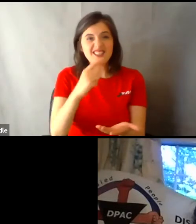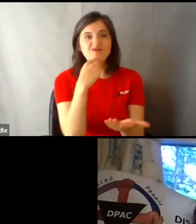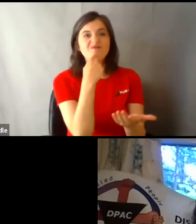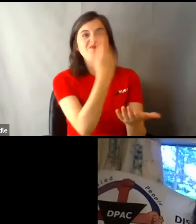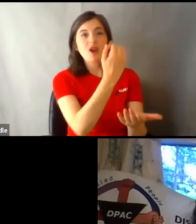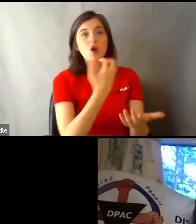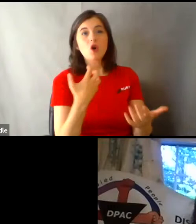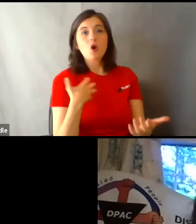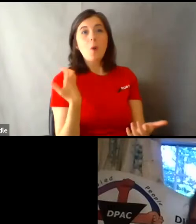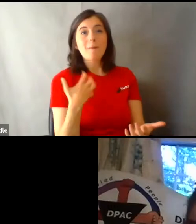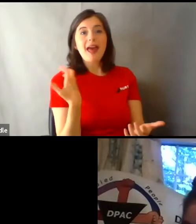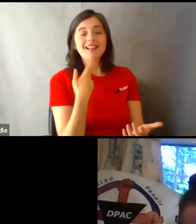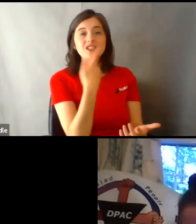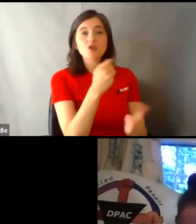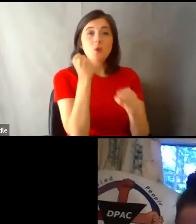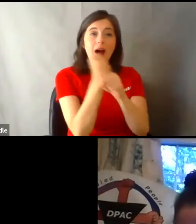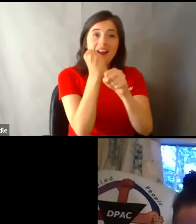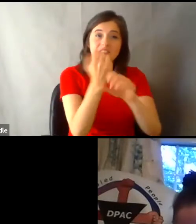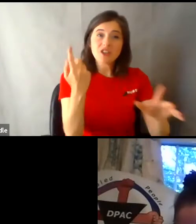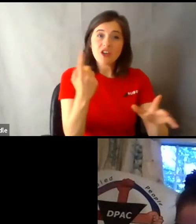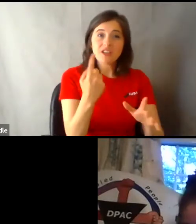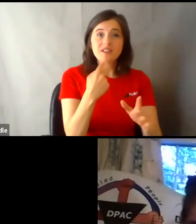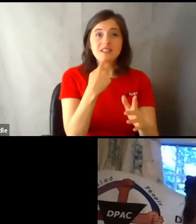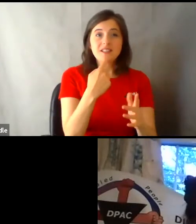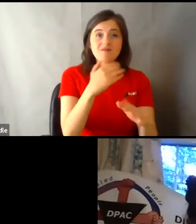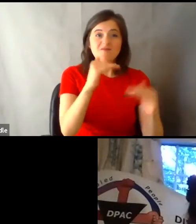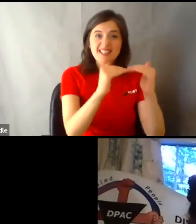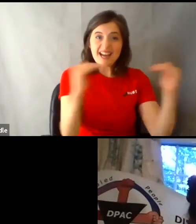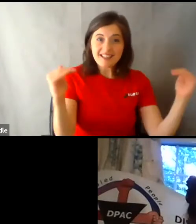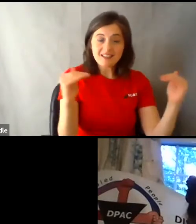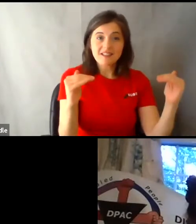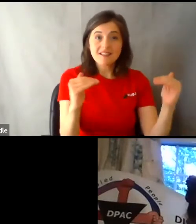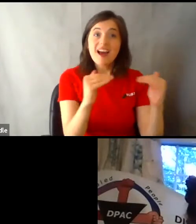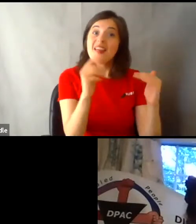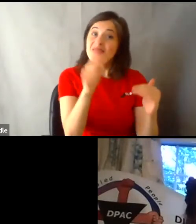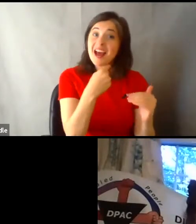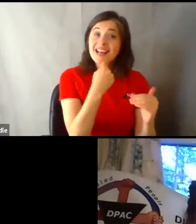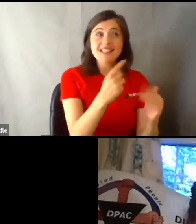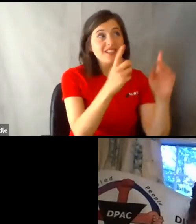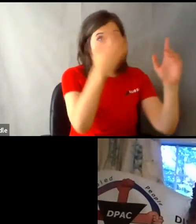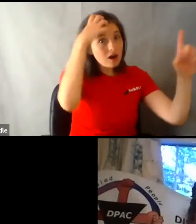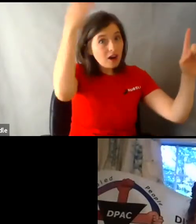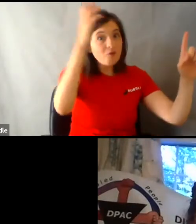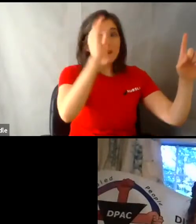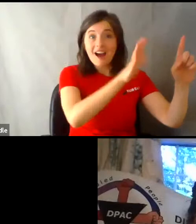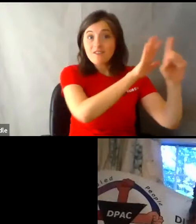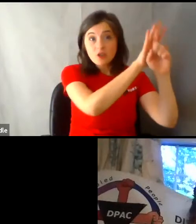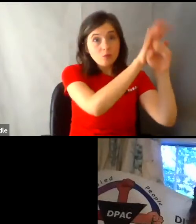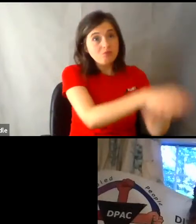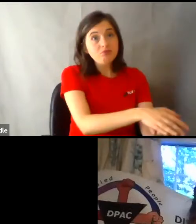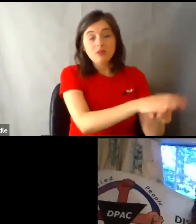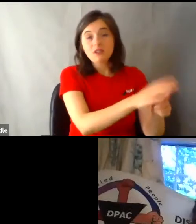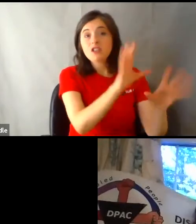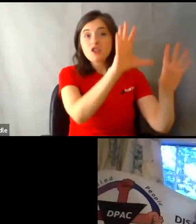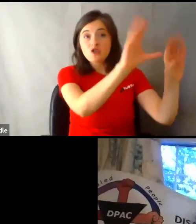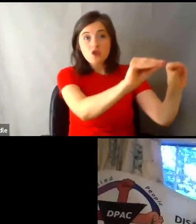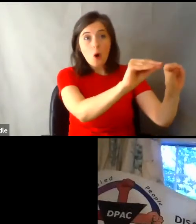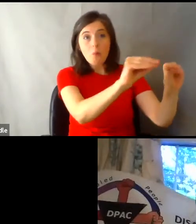who told the government to pull the newspaper advertising campaign. It was paused.